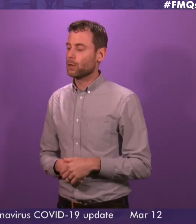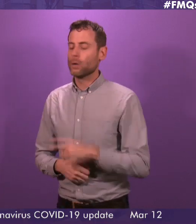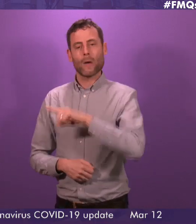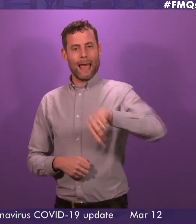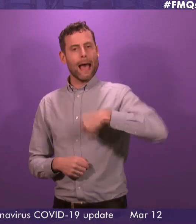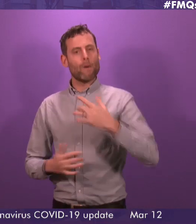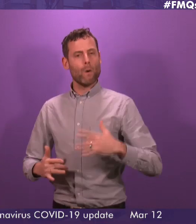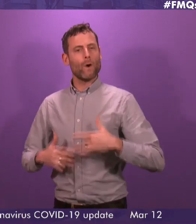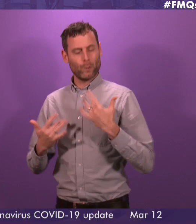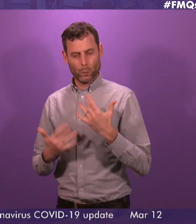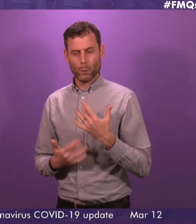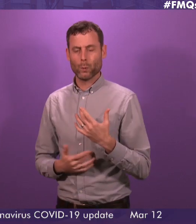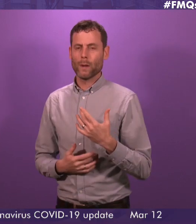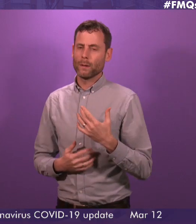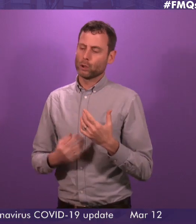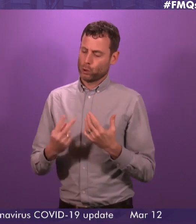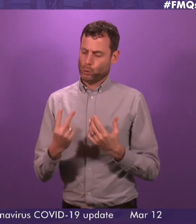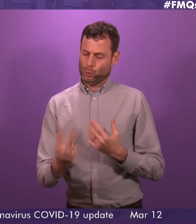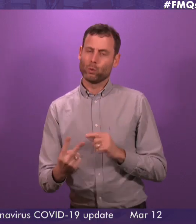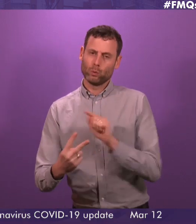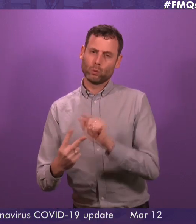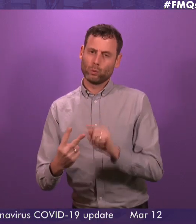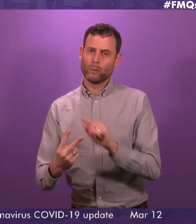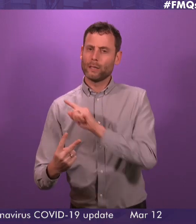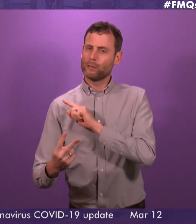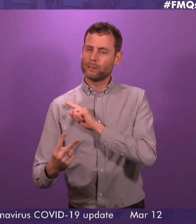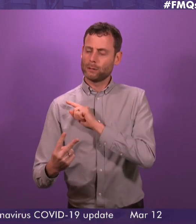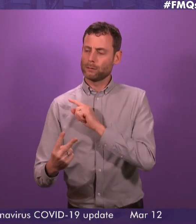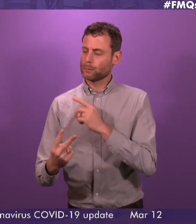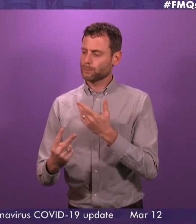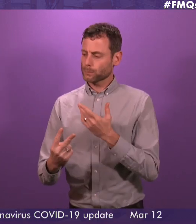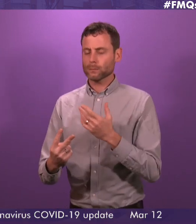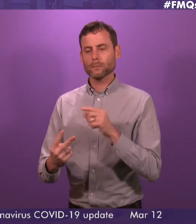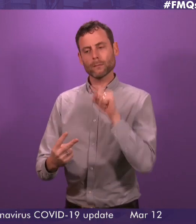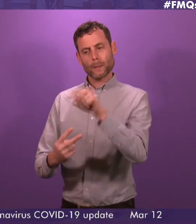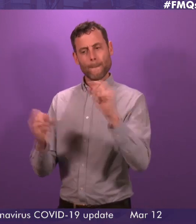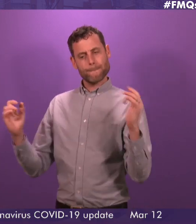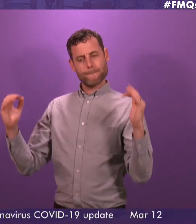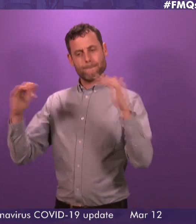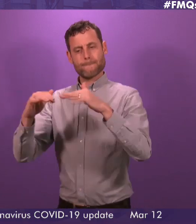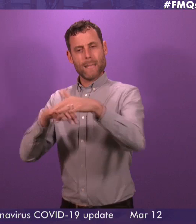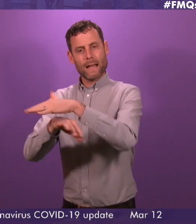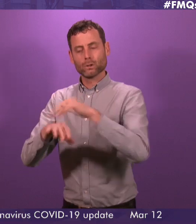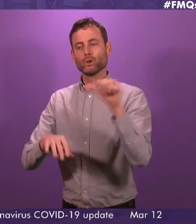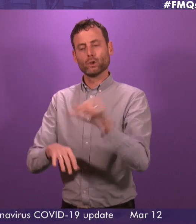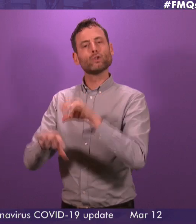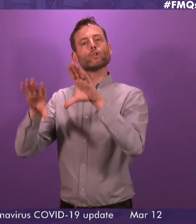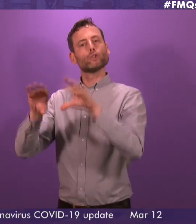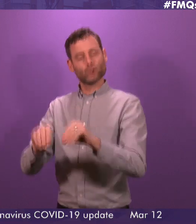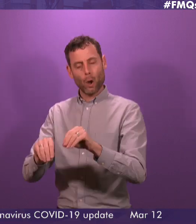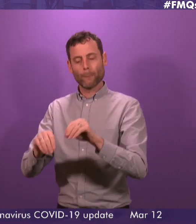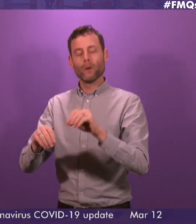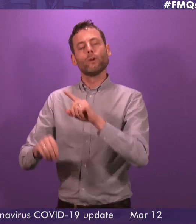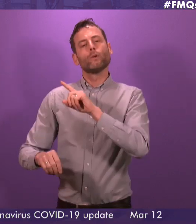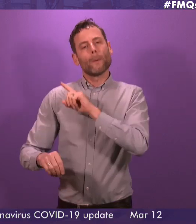that there are 2 reasons in which such mass gatherings should not take place. The principal